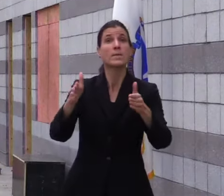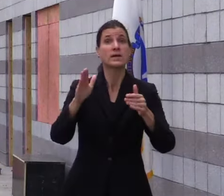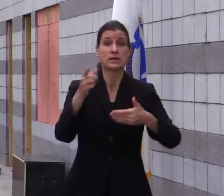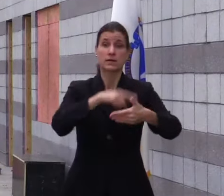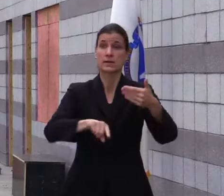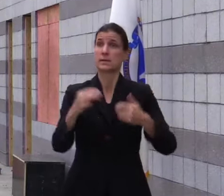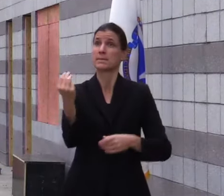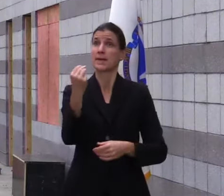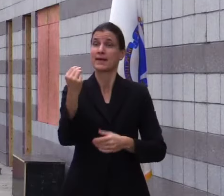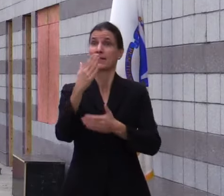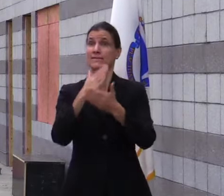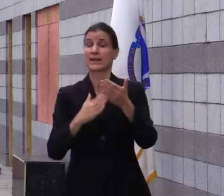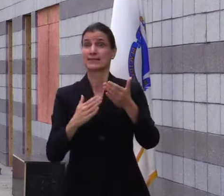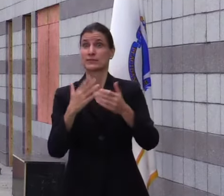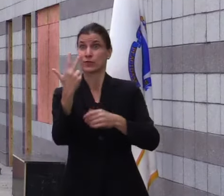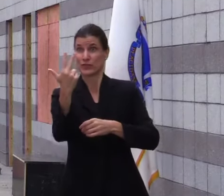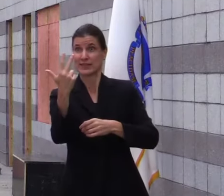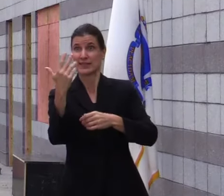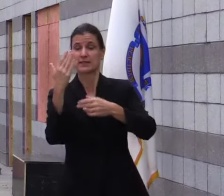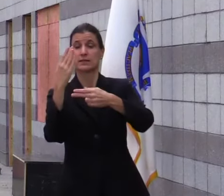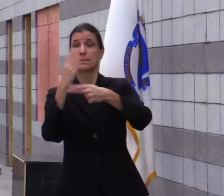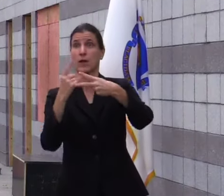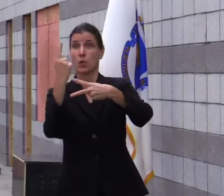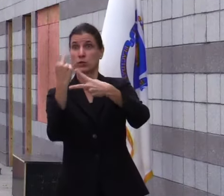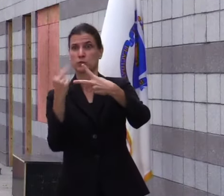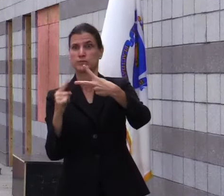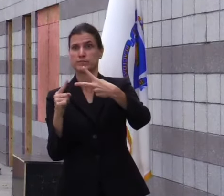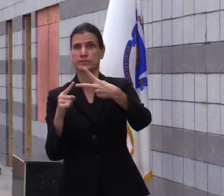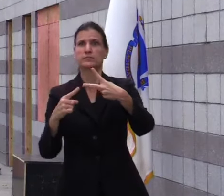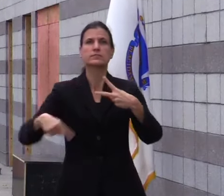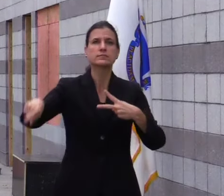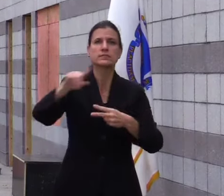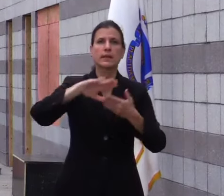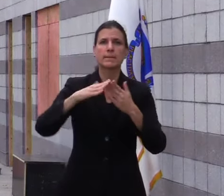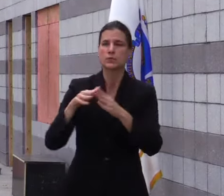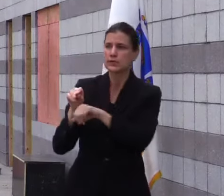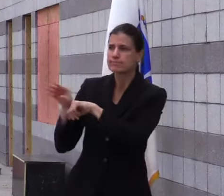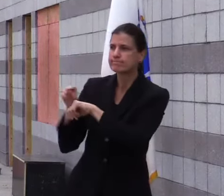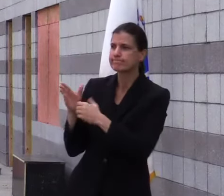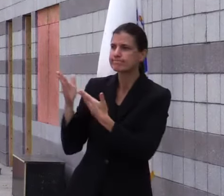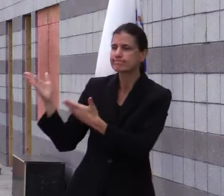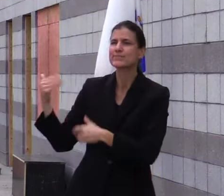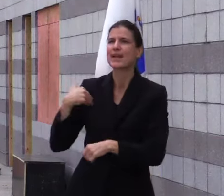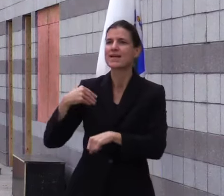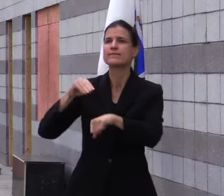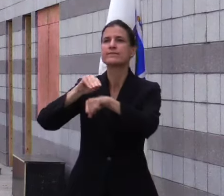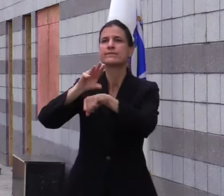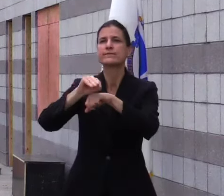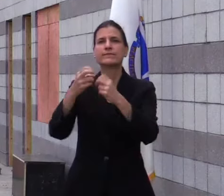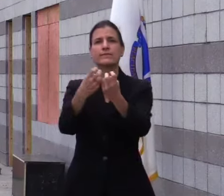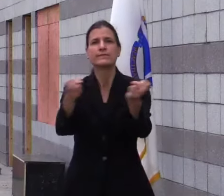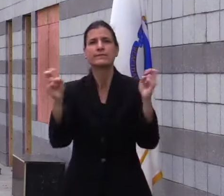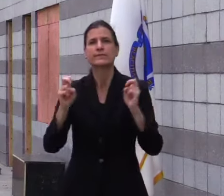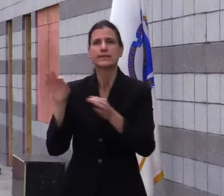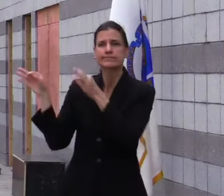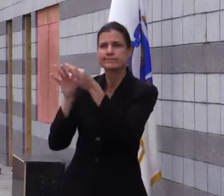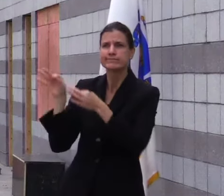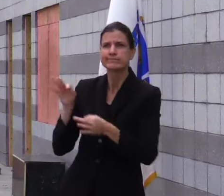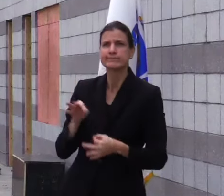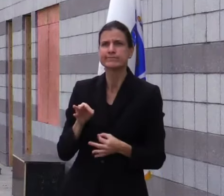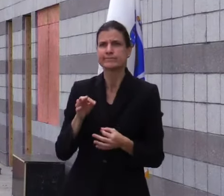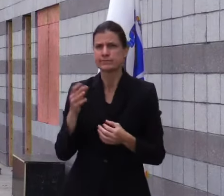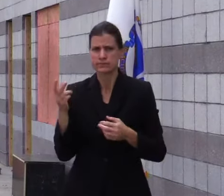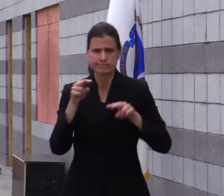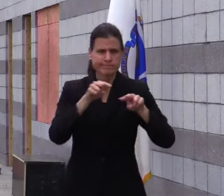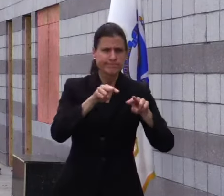and advisories, and then we were going to do it on a phased basis, and we were going to follow both the data in Massachusetts and the real-life